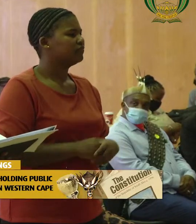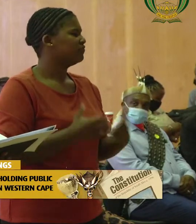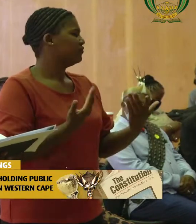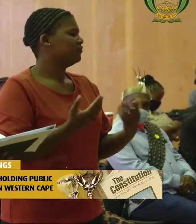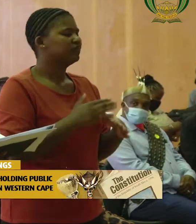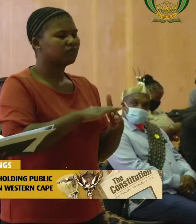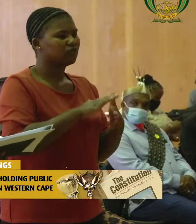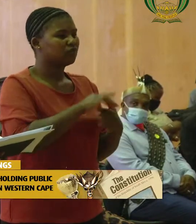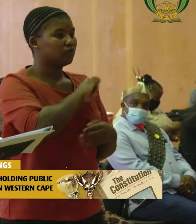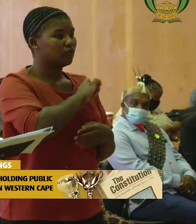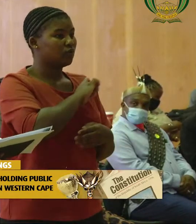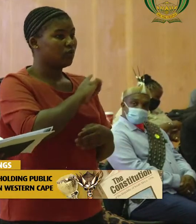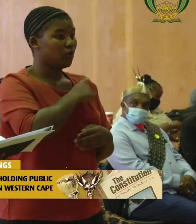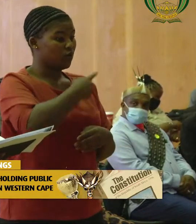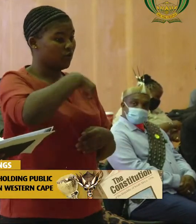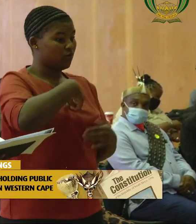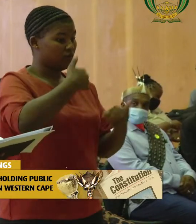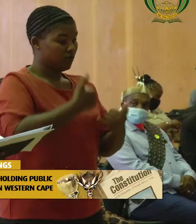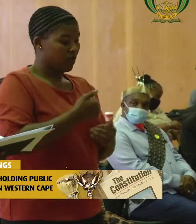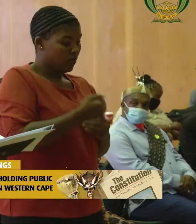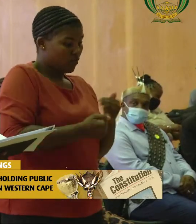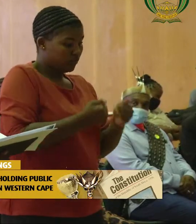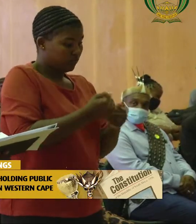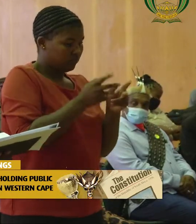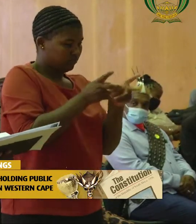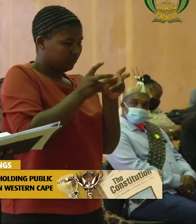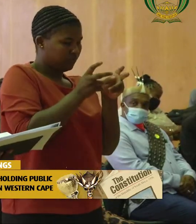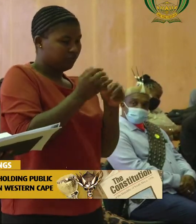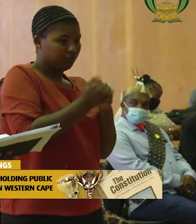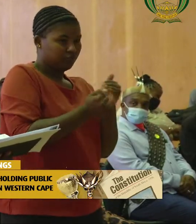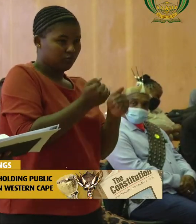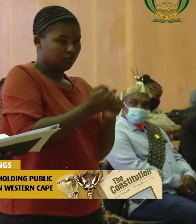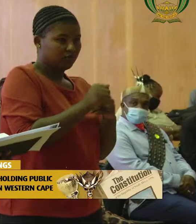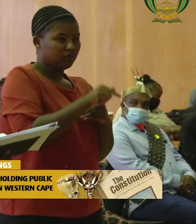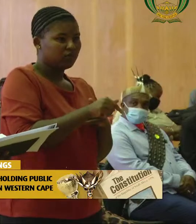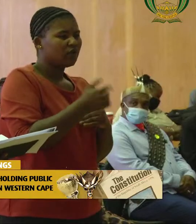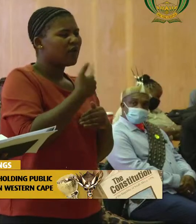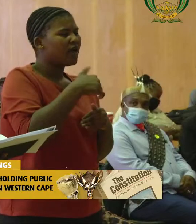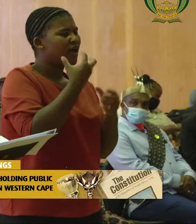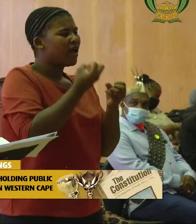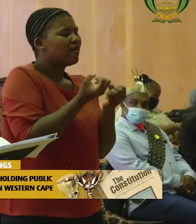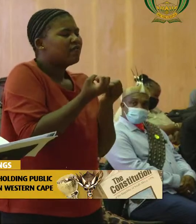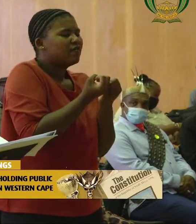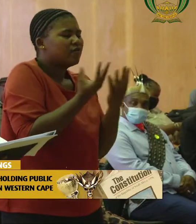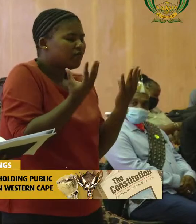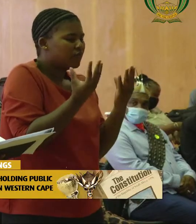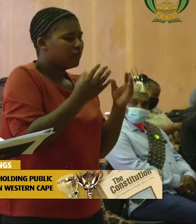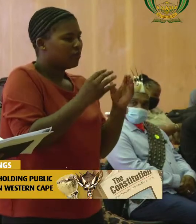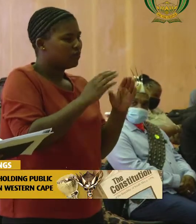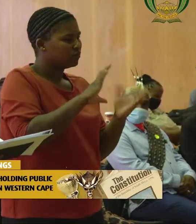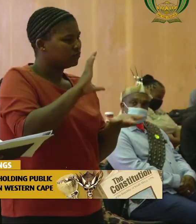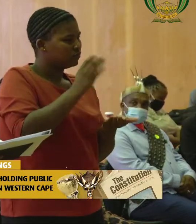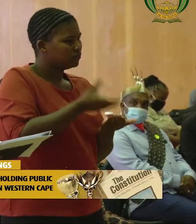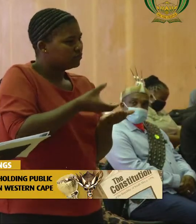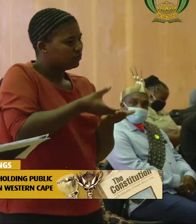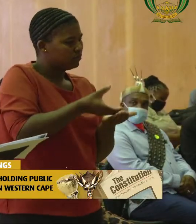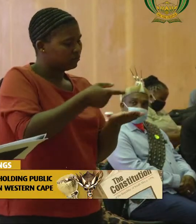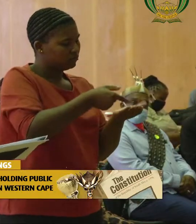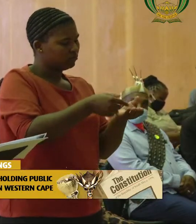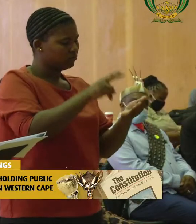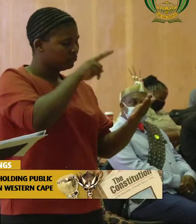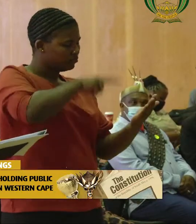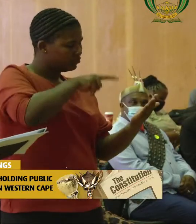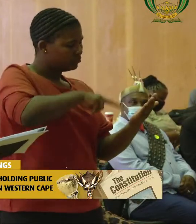Because when we consider this process, there are various source documents that one has to go through